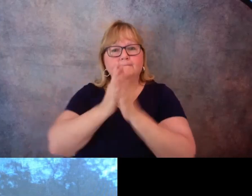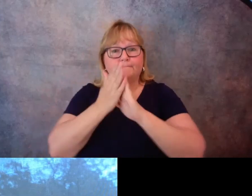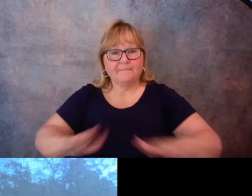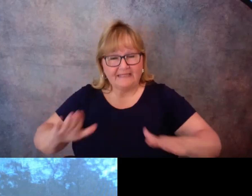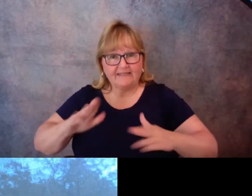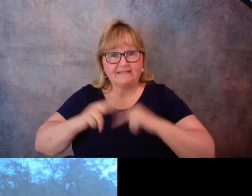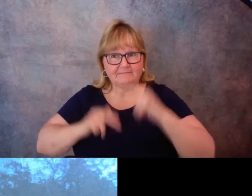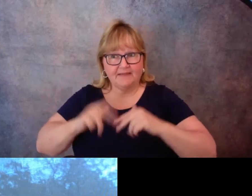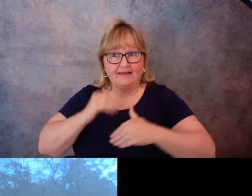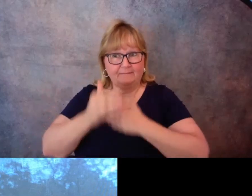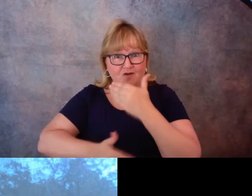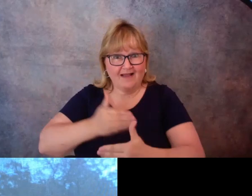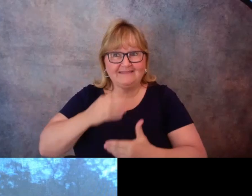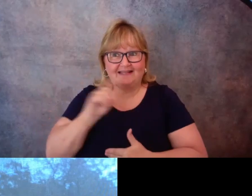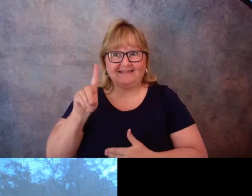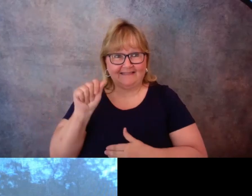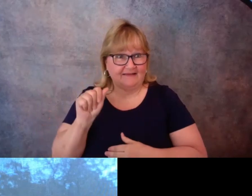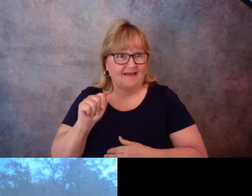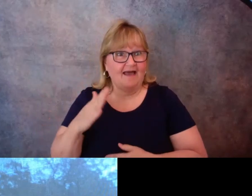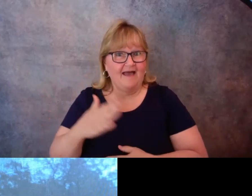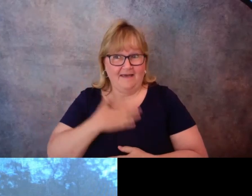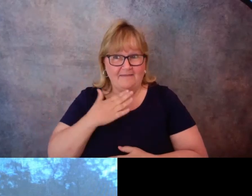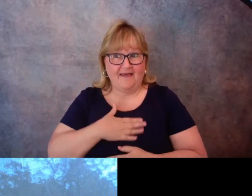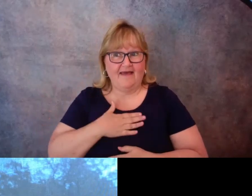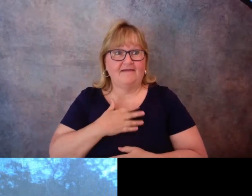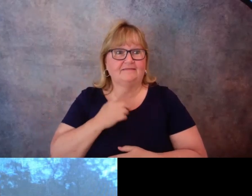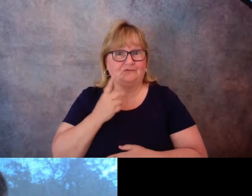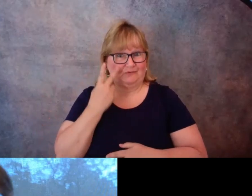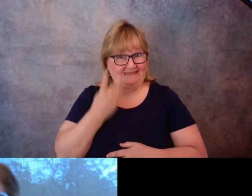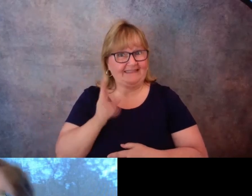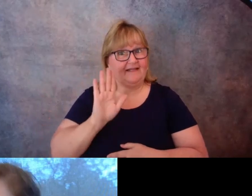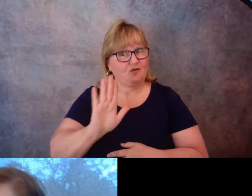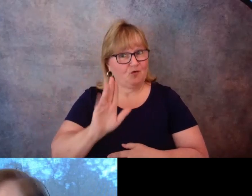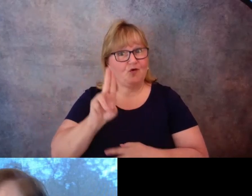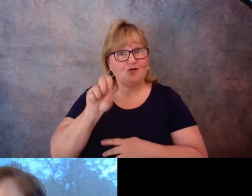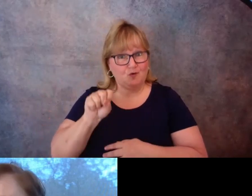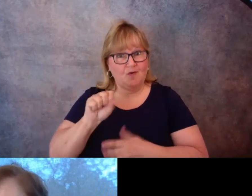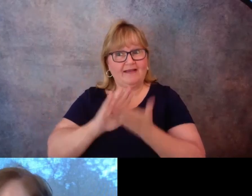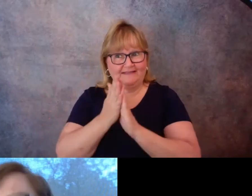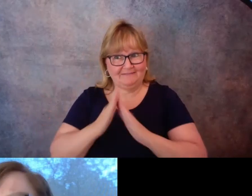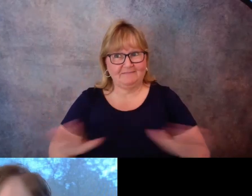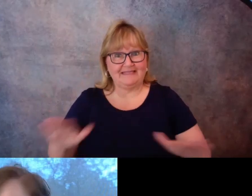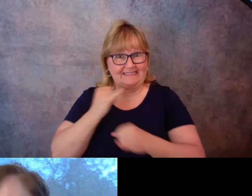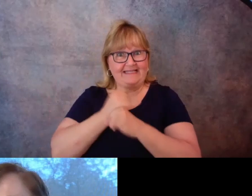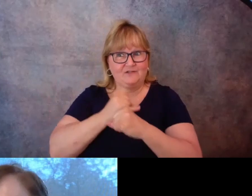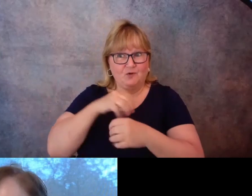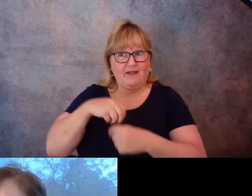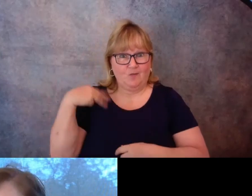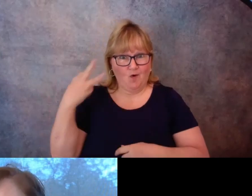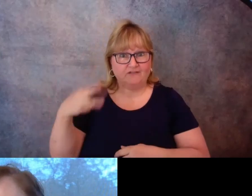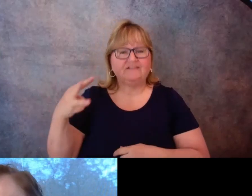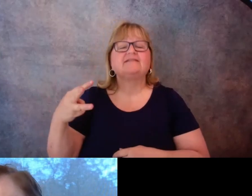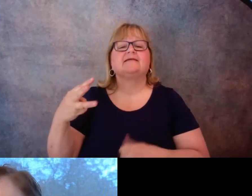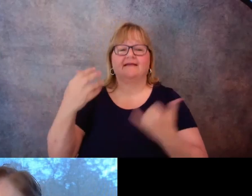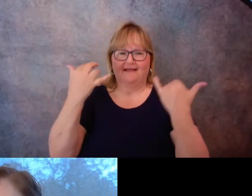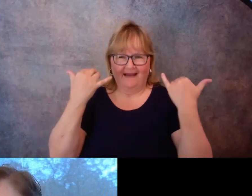disability. I'm glad to see your US Peace Institute in Washington is now beginning